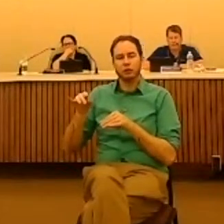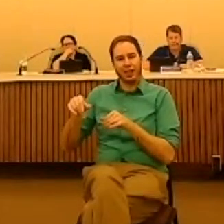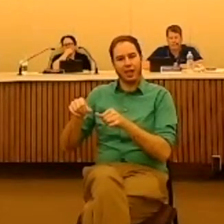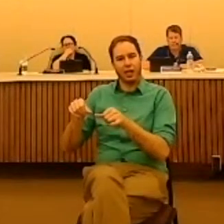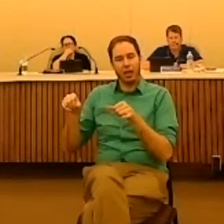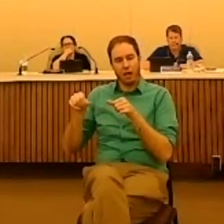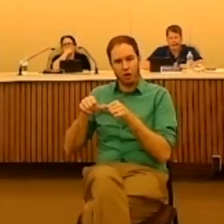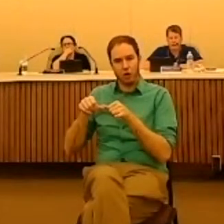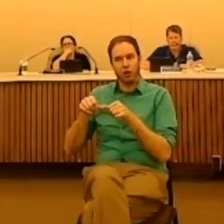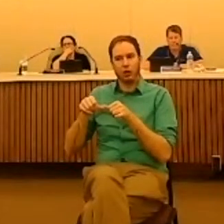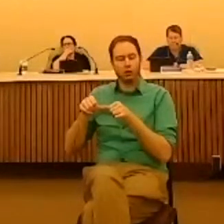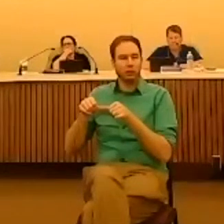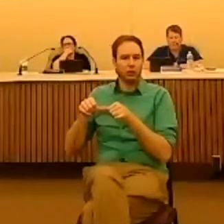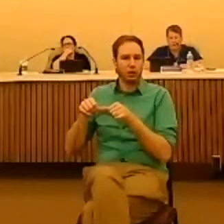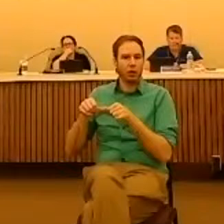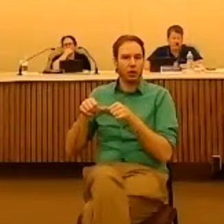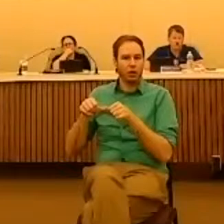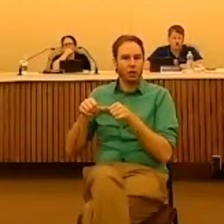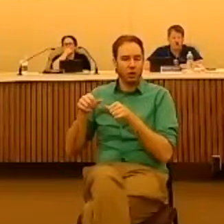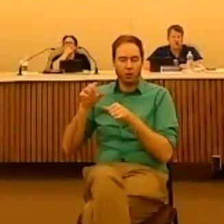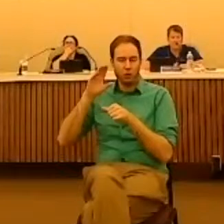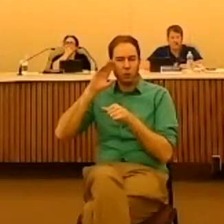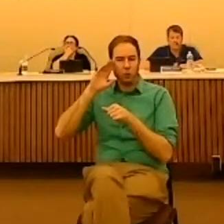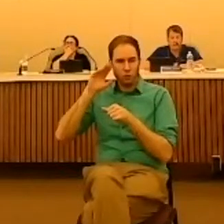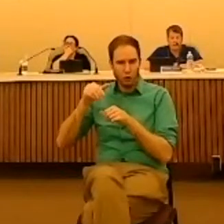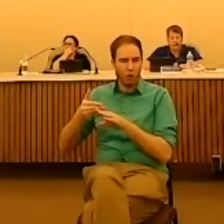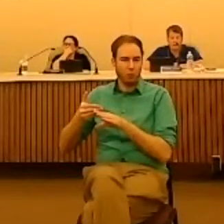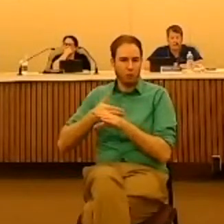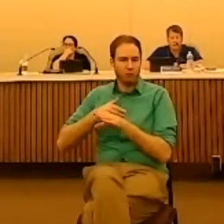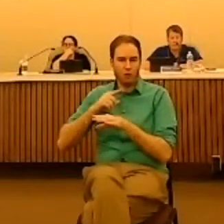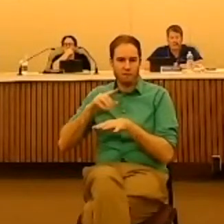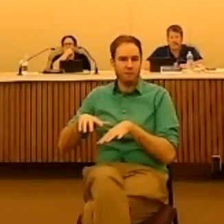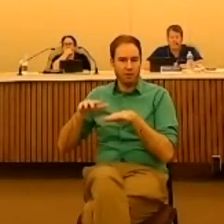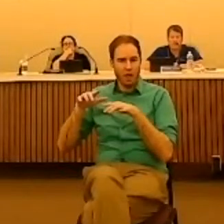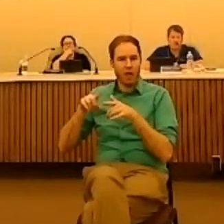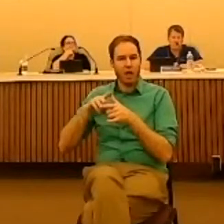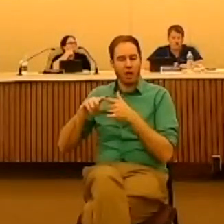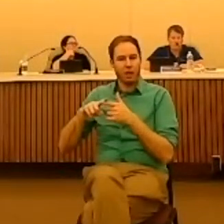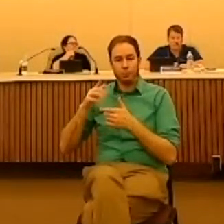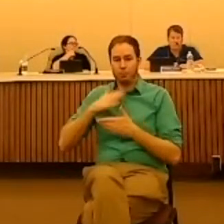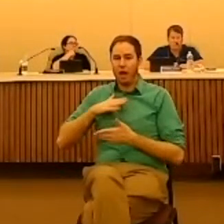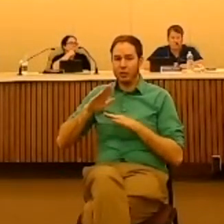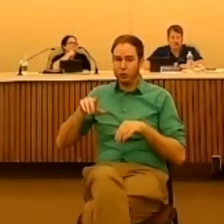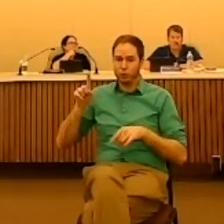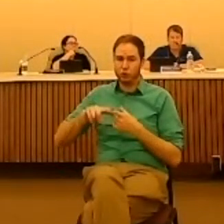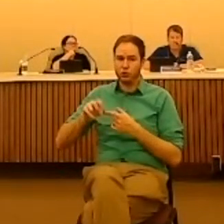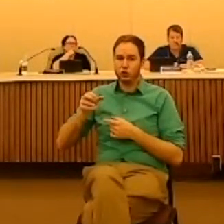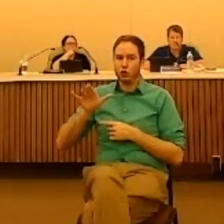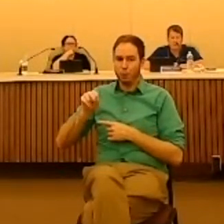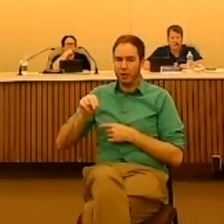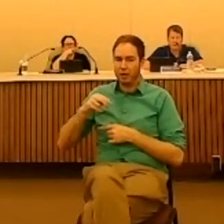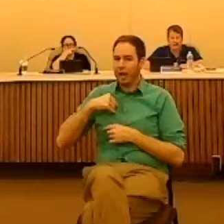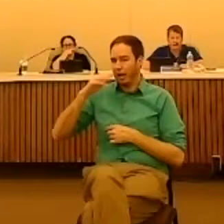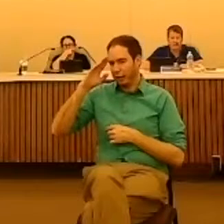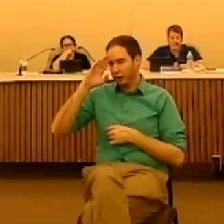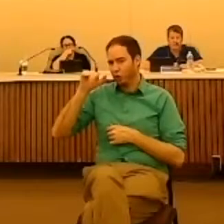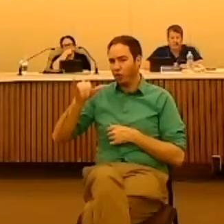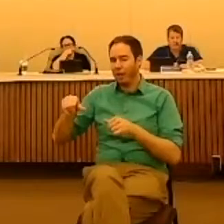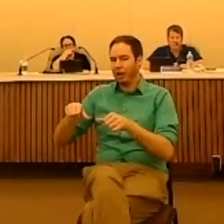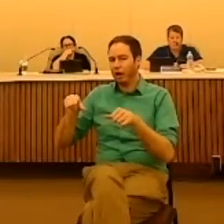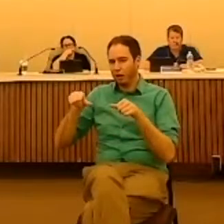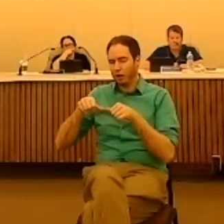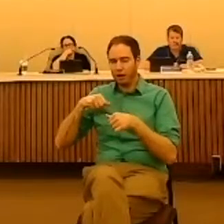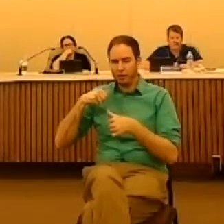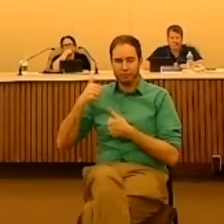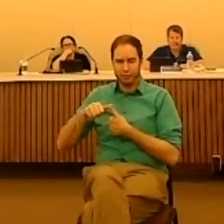area that always previously flooded. My kids went to Sherman, so I'm very familiar with it. And that,